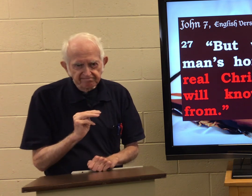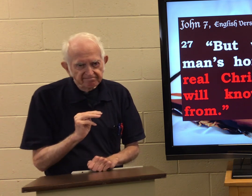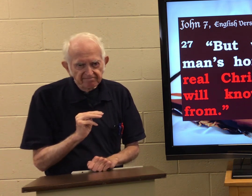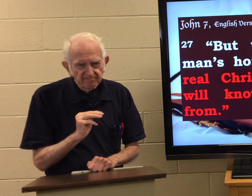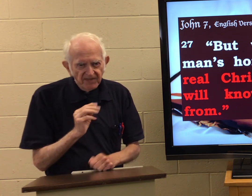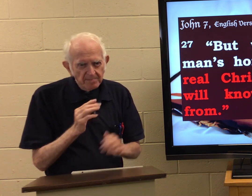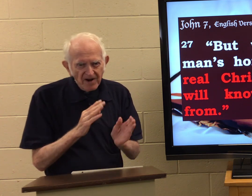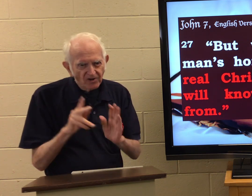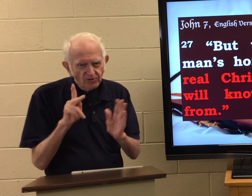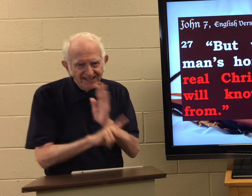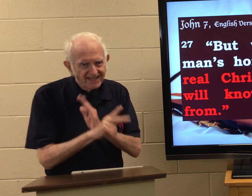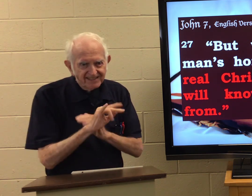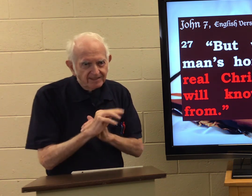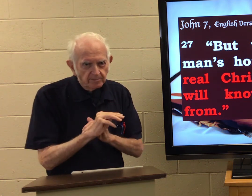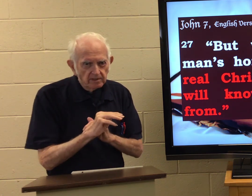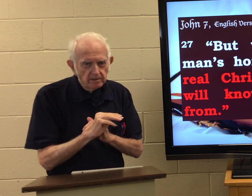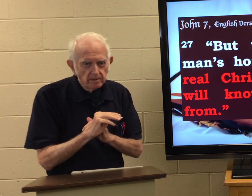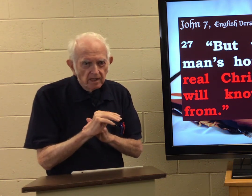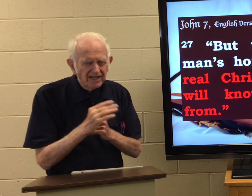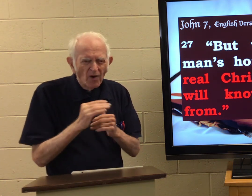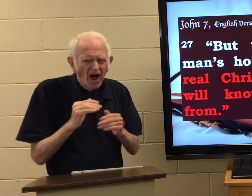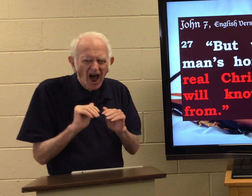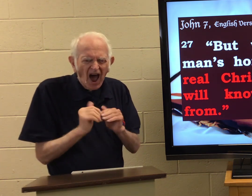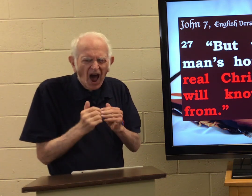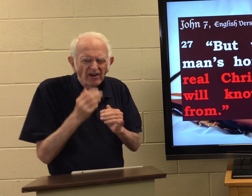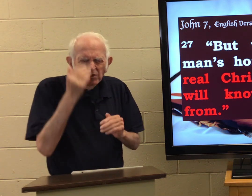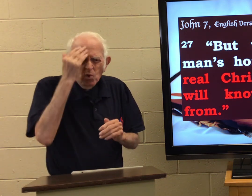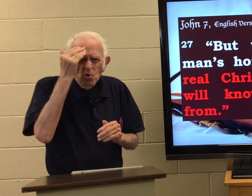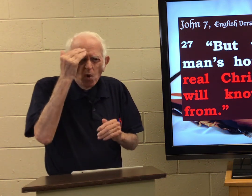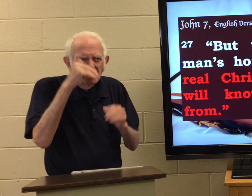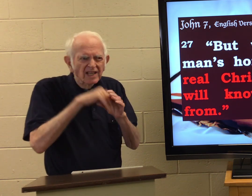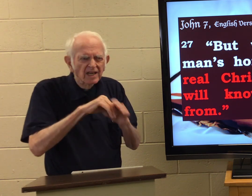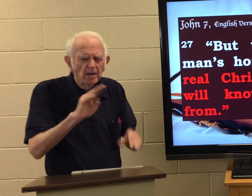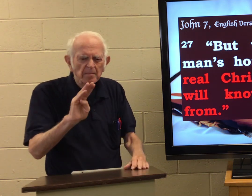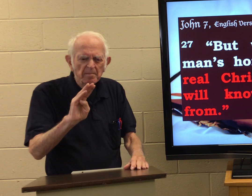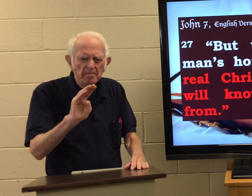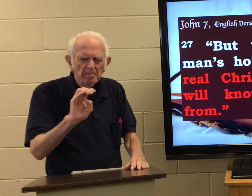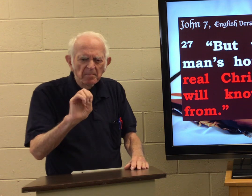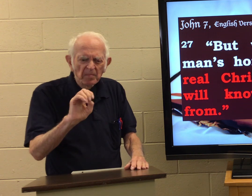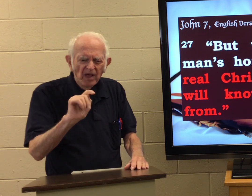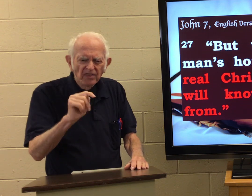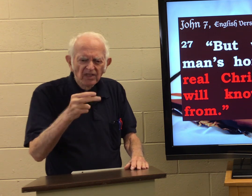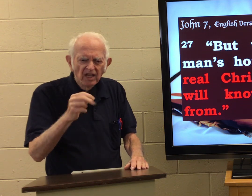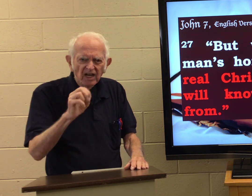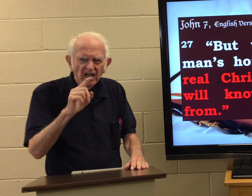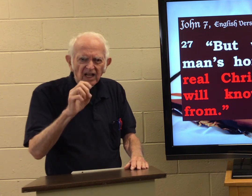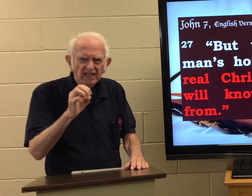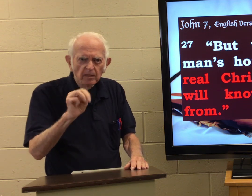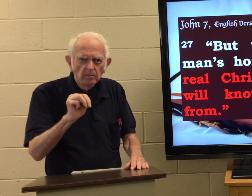But he planned to kill him. Now, how did he know that was going to be in